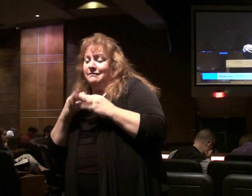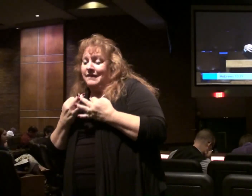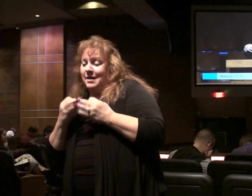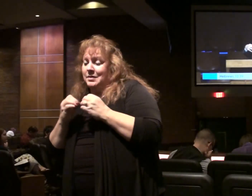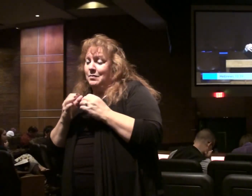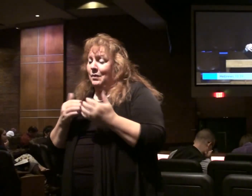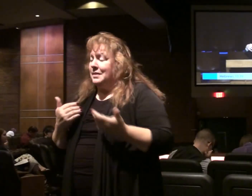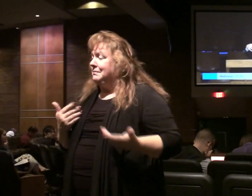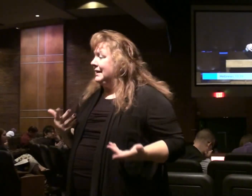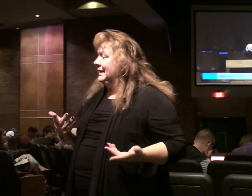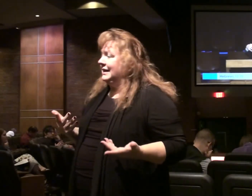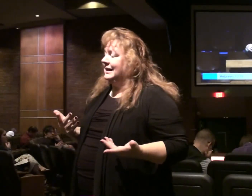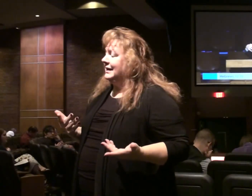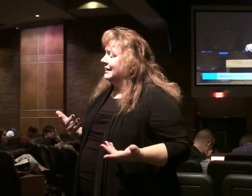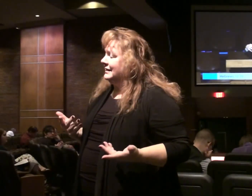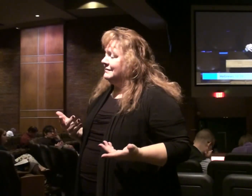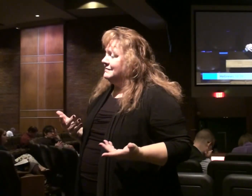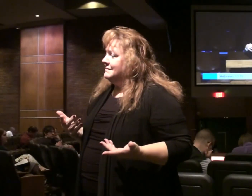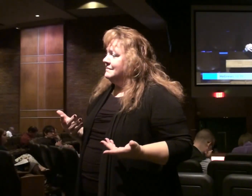me.